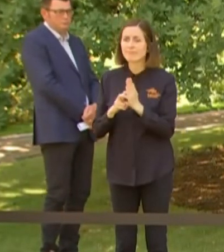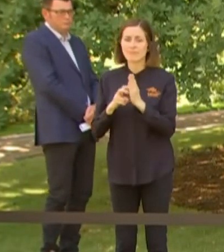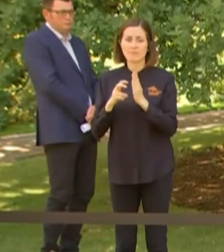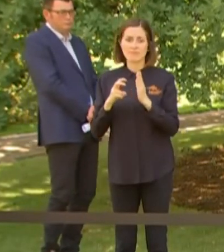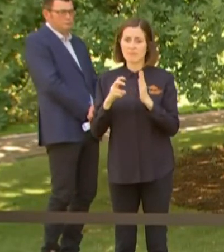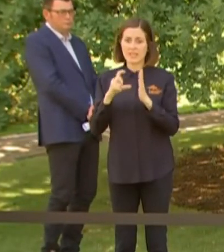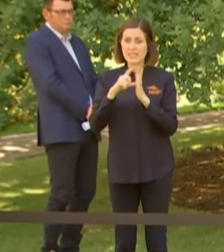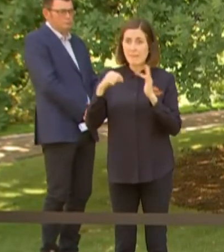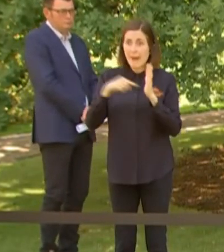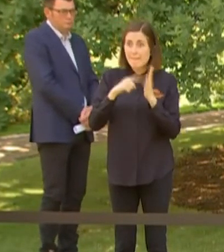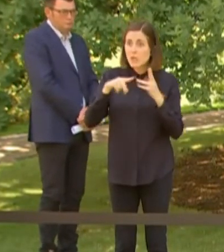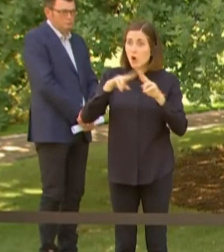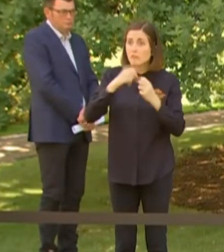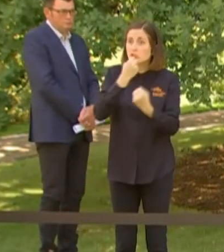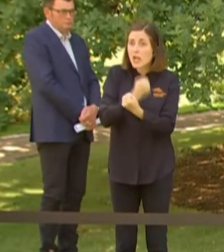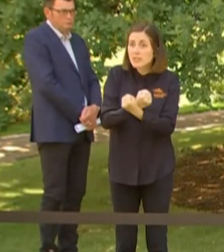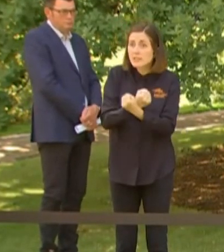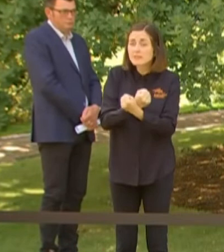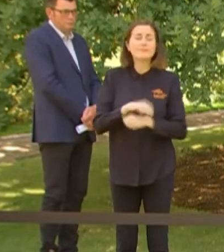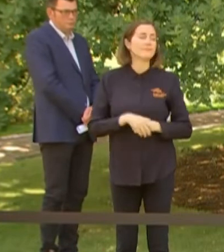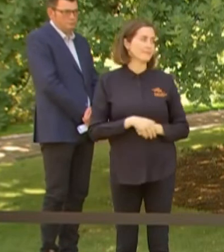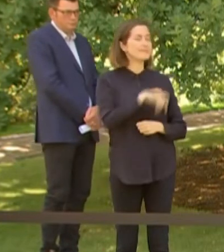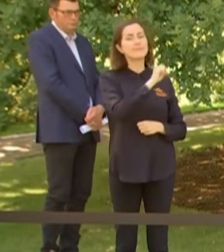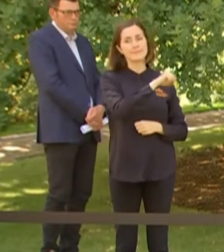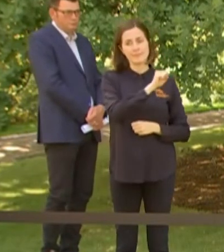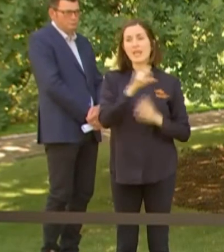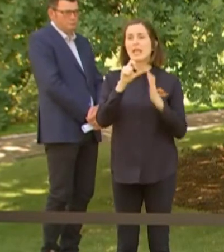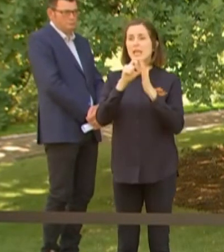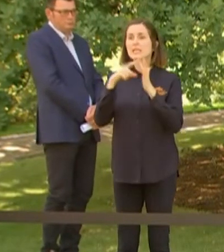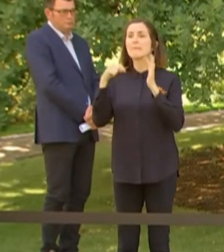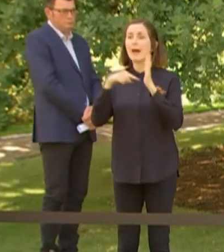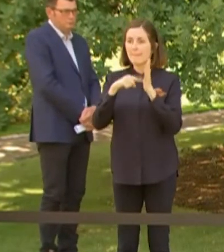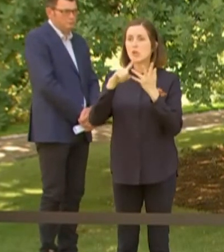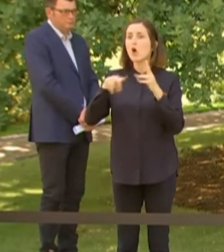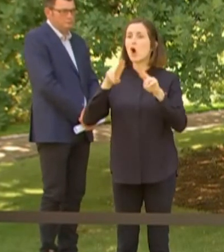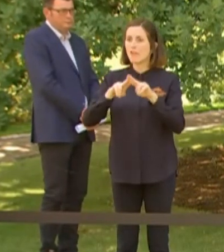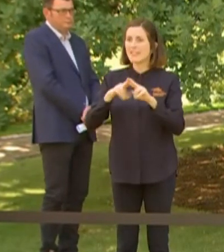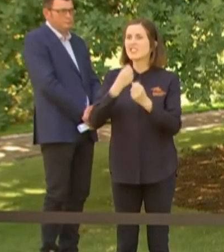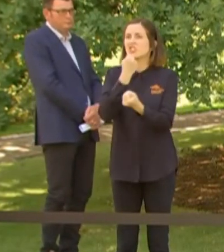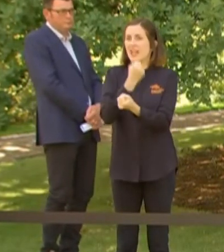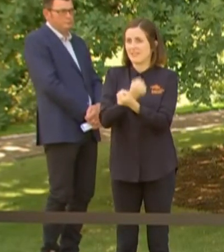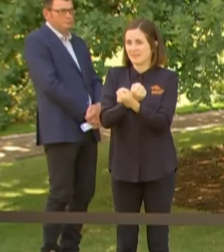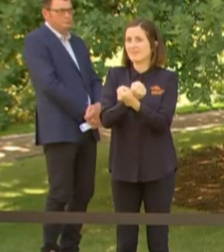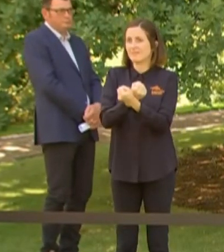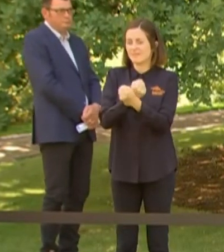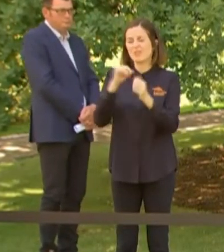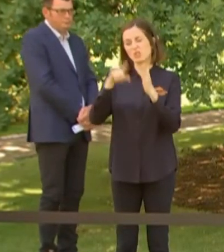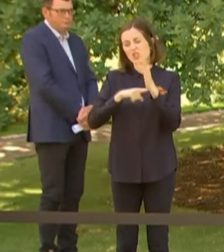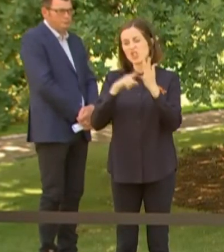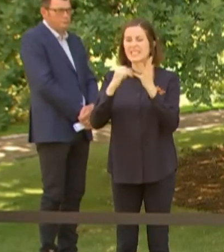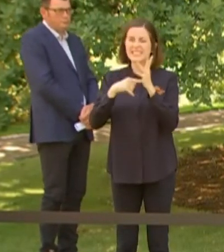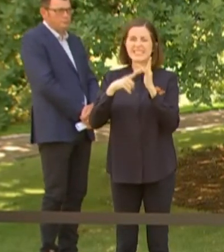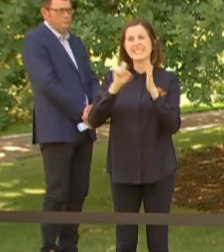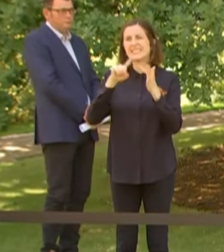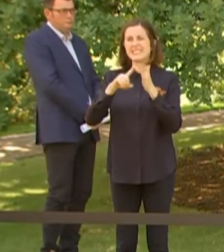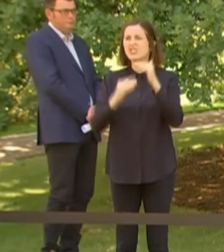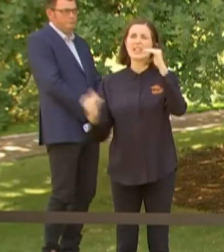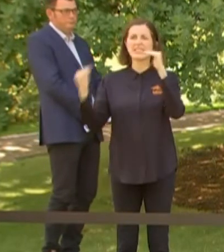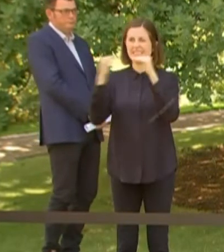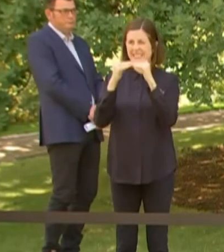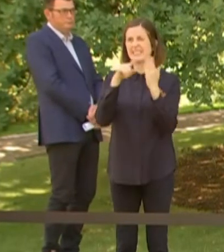Yeah, so at the moment they're all signed by DJCS, the Department of Justice Secretary. They all get moved over to the administrative